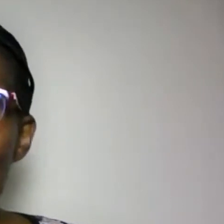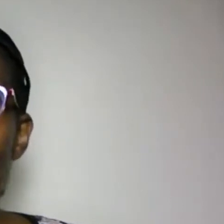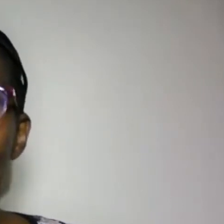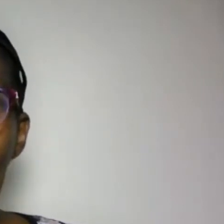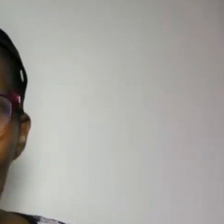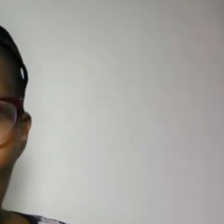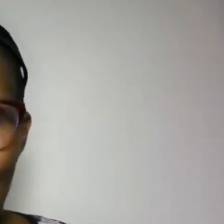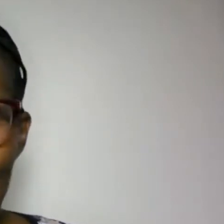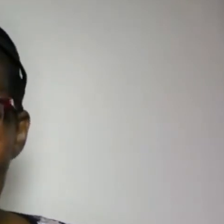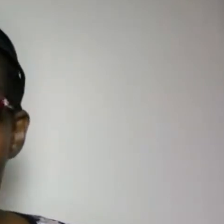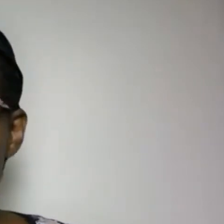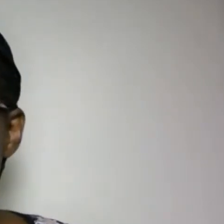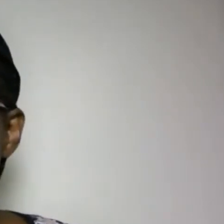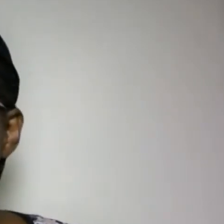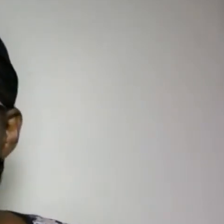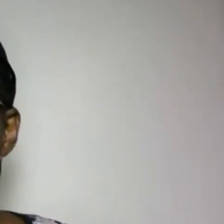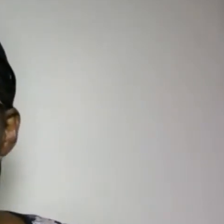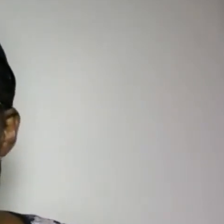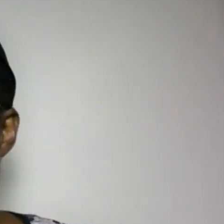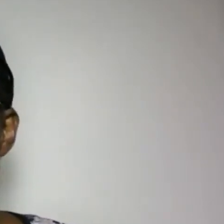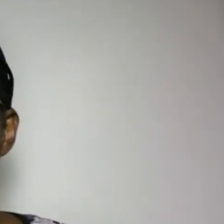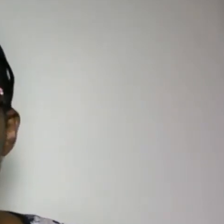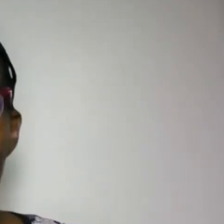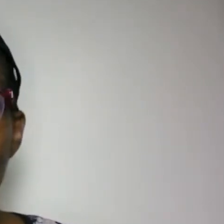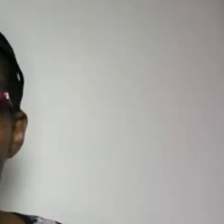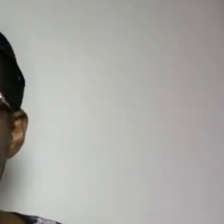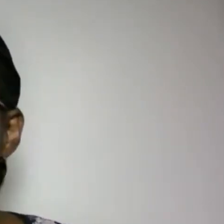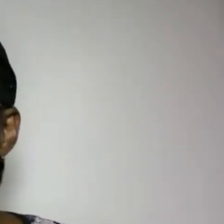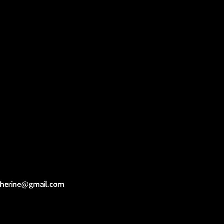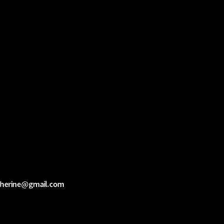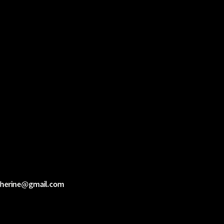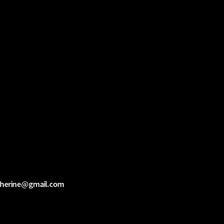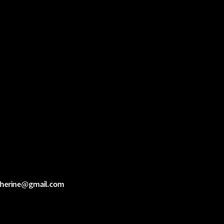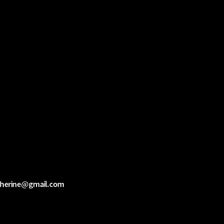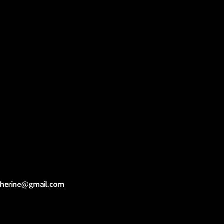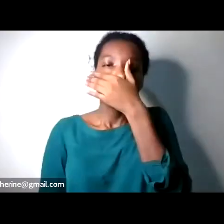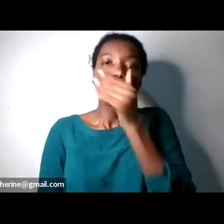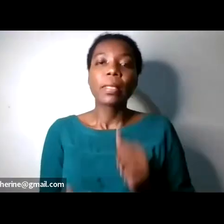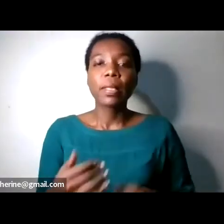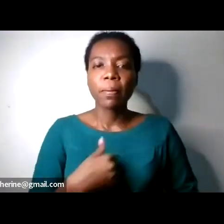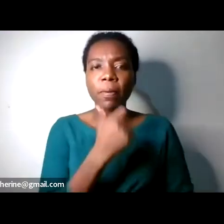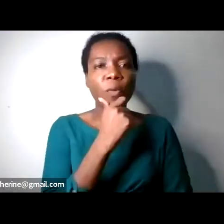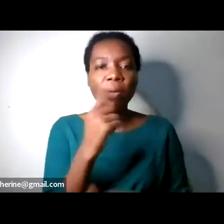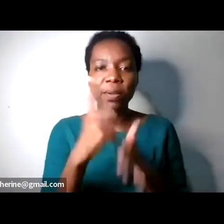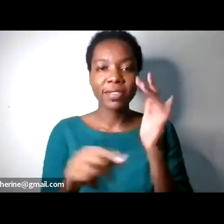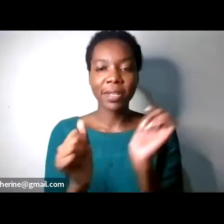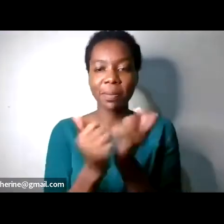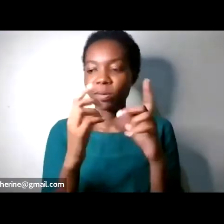Jacob, it's good to have you back. We have what I was wondering what happened to the chat. Please call your